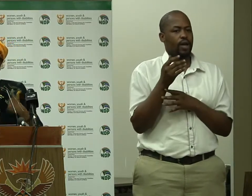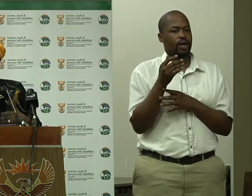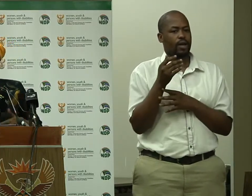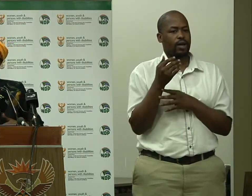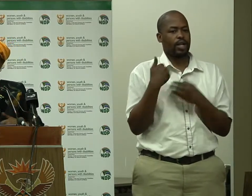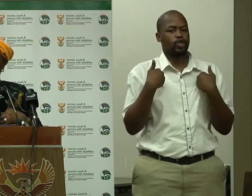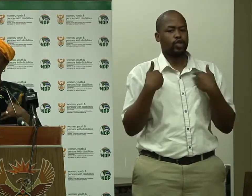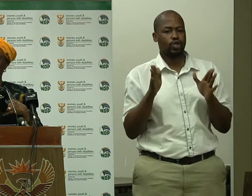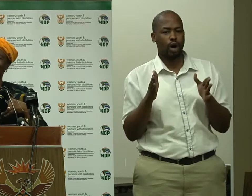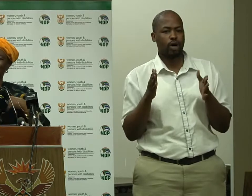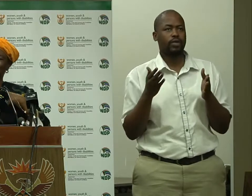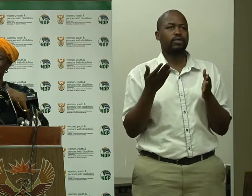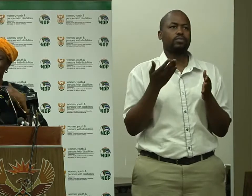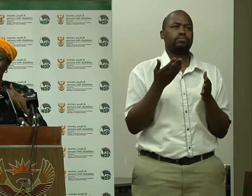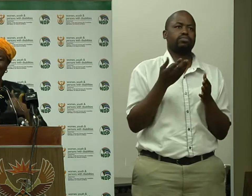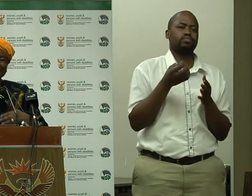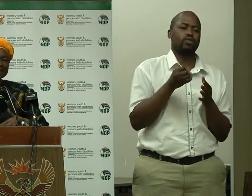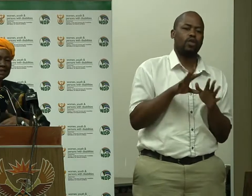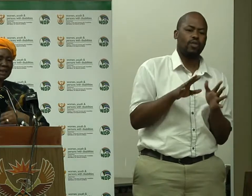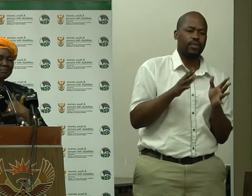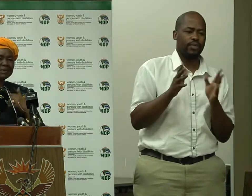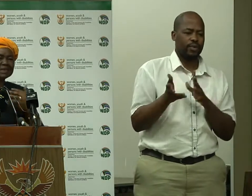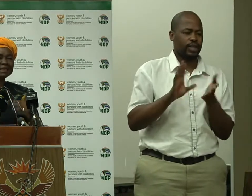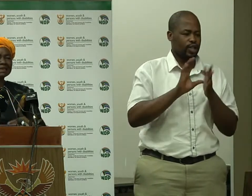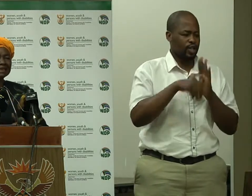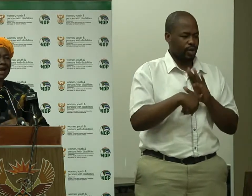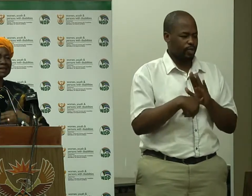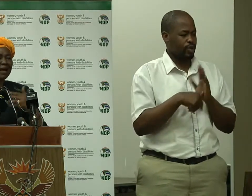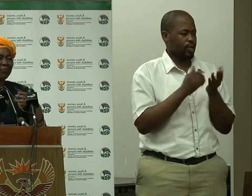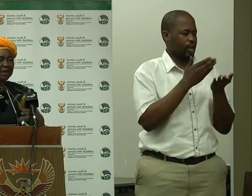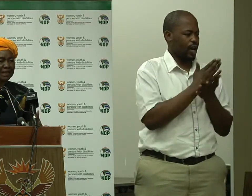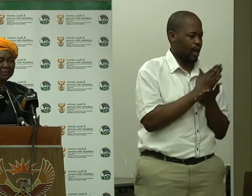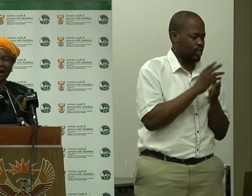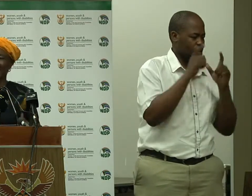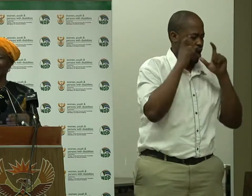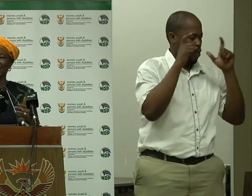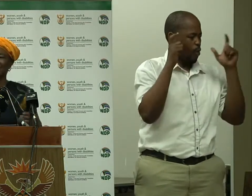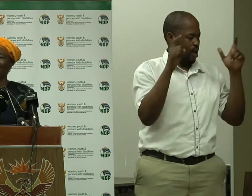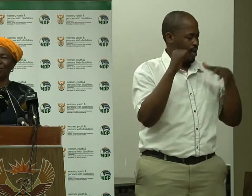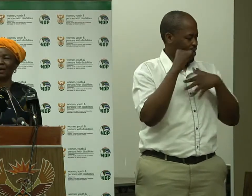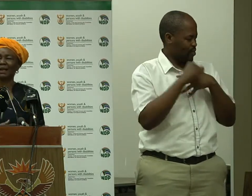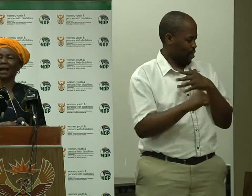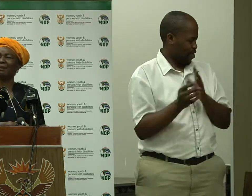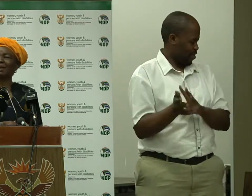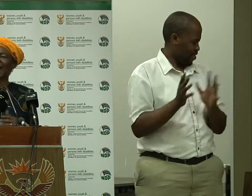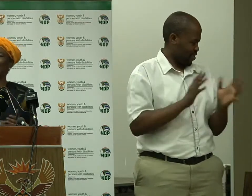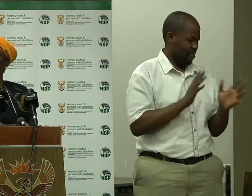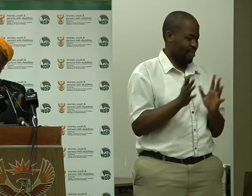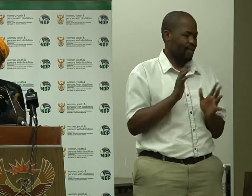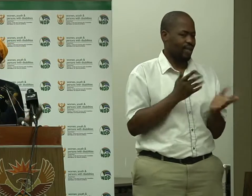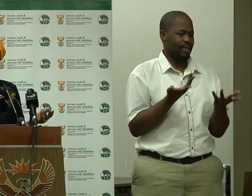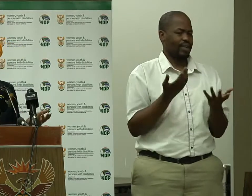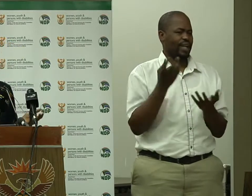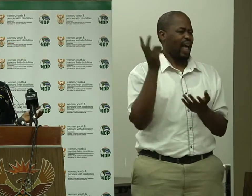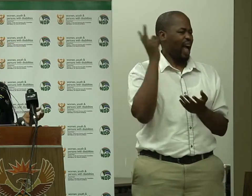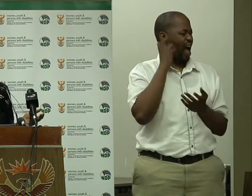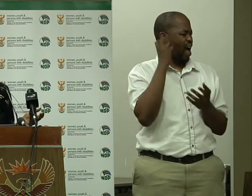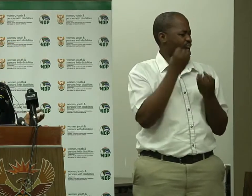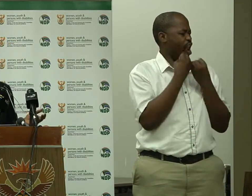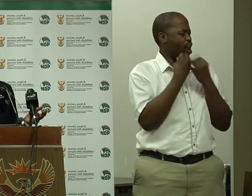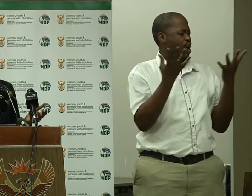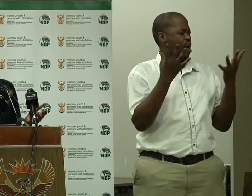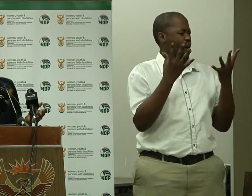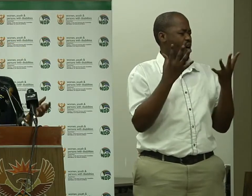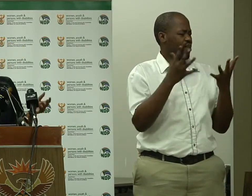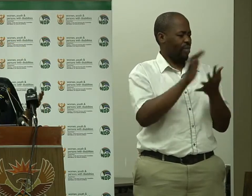a start of a Disability Rights Awareness Month and so on. I mean, I had all sorts of